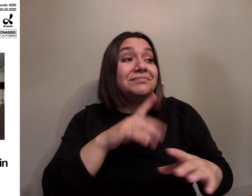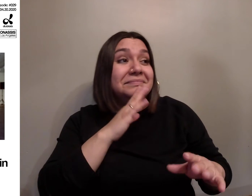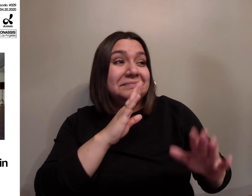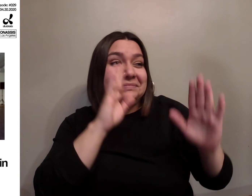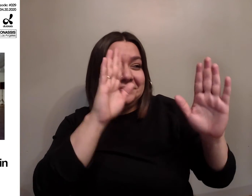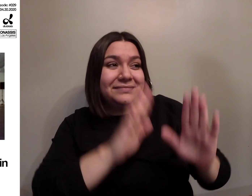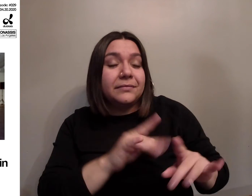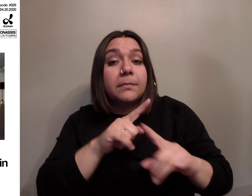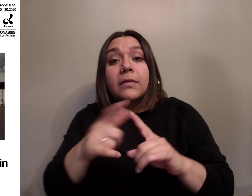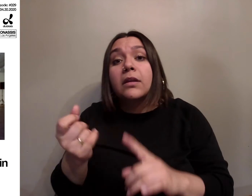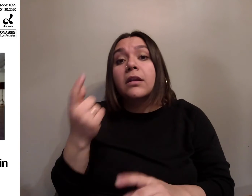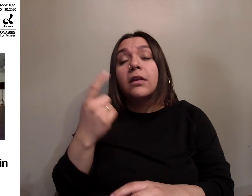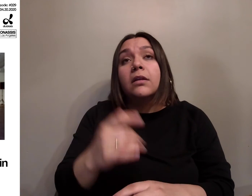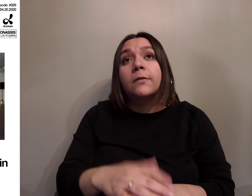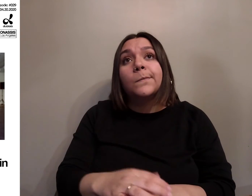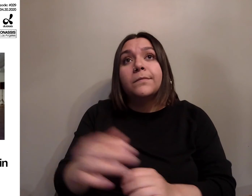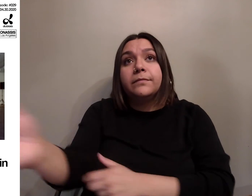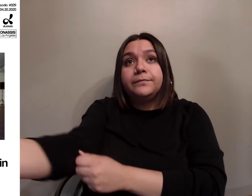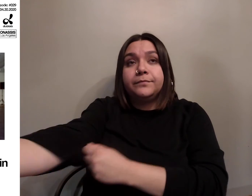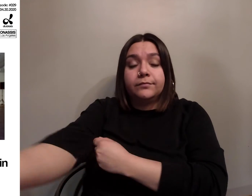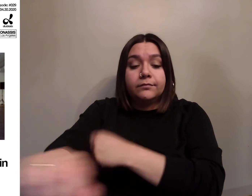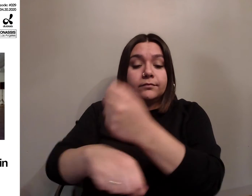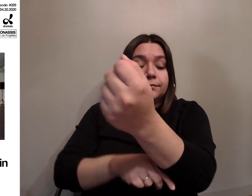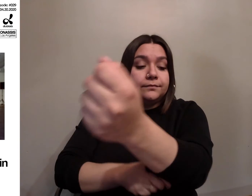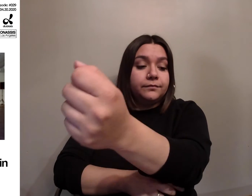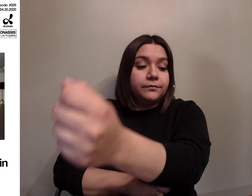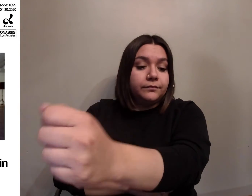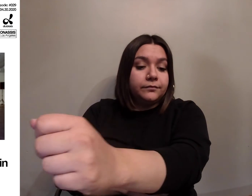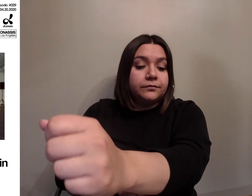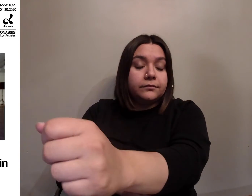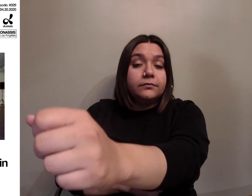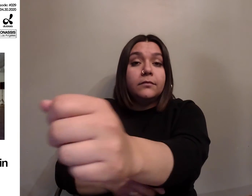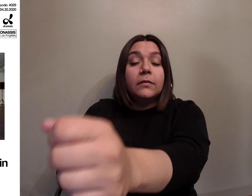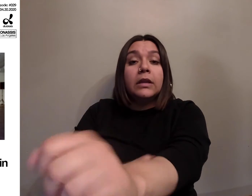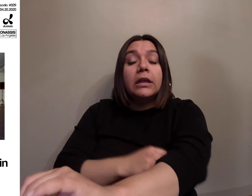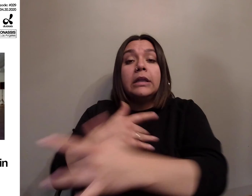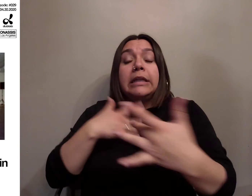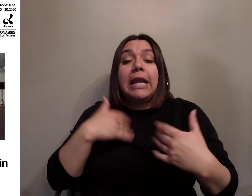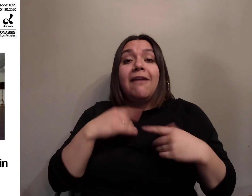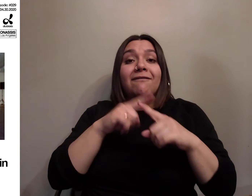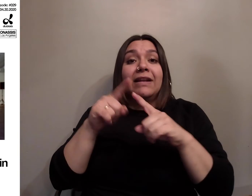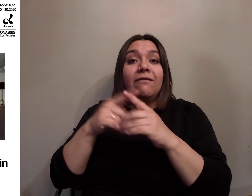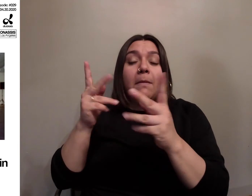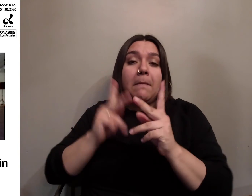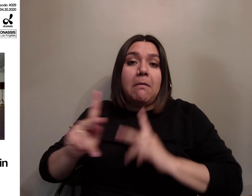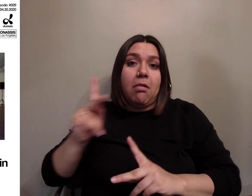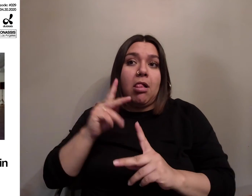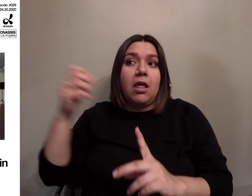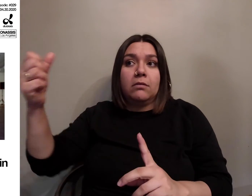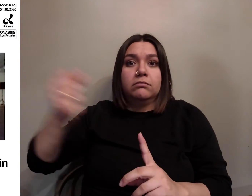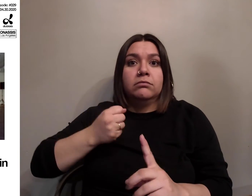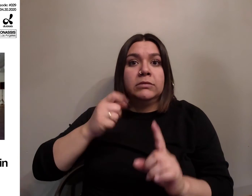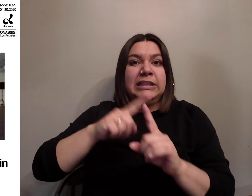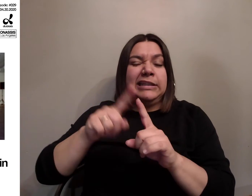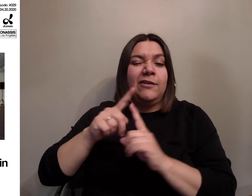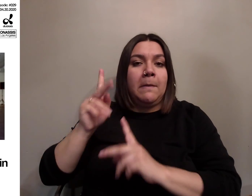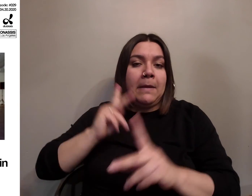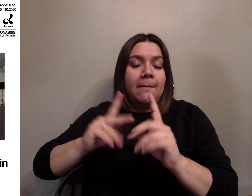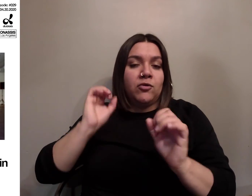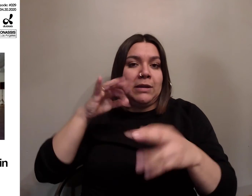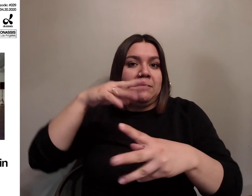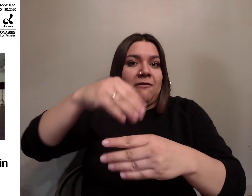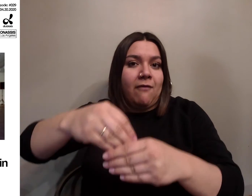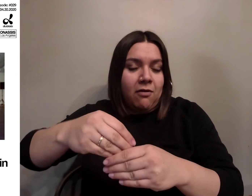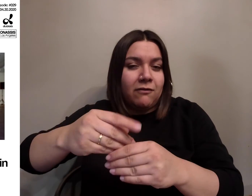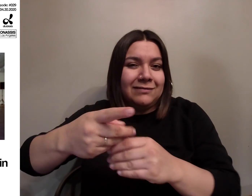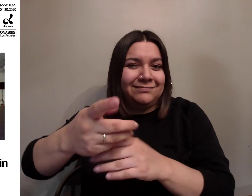collaborative ways of thinking, being, organizing, and making. Naval supports a range of cultural productions, creative